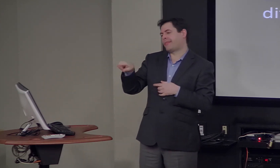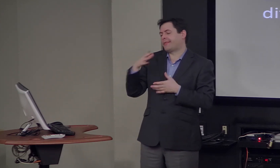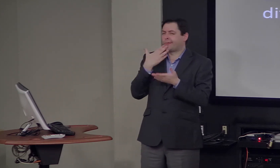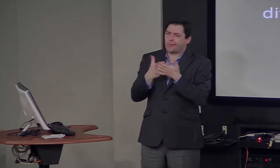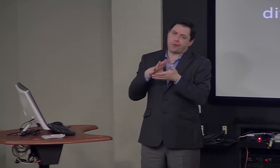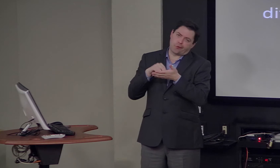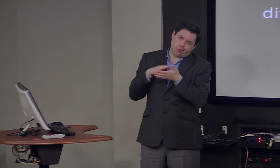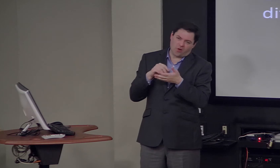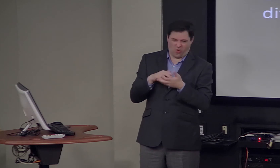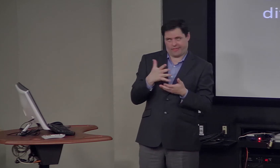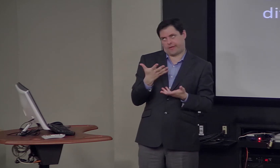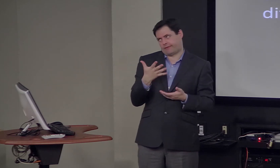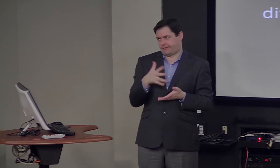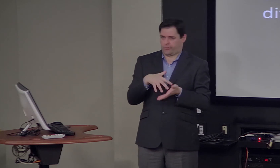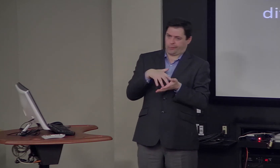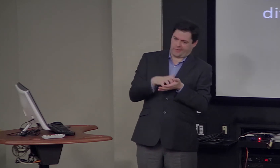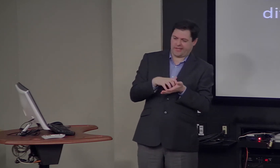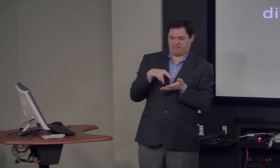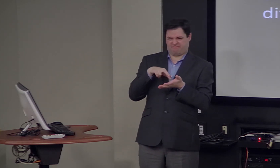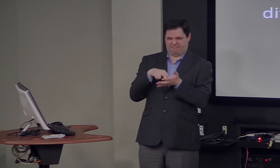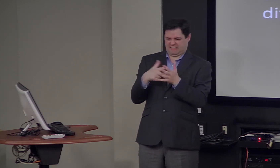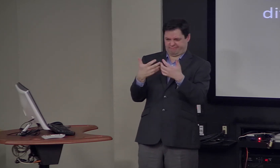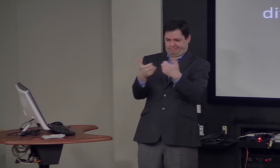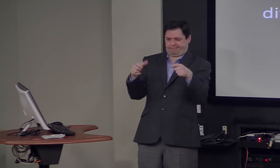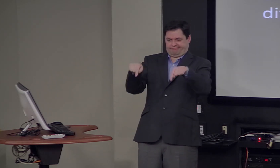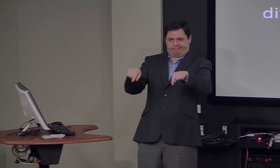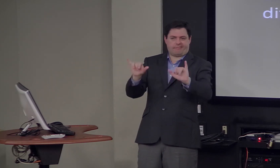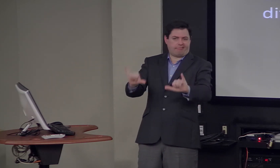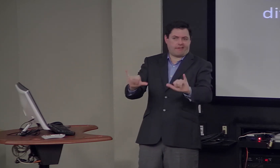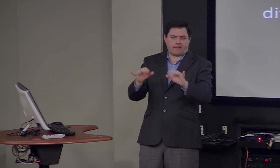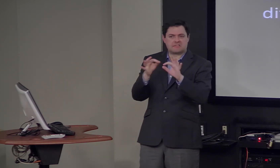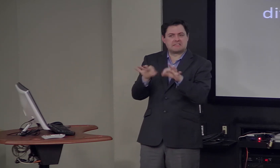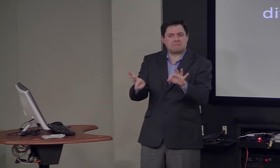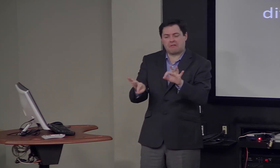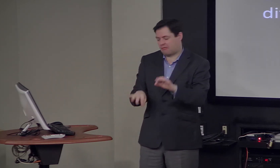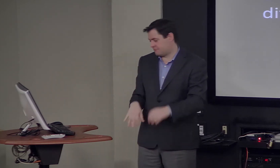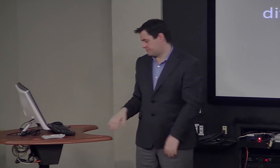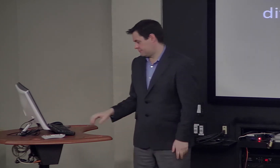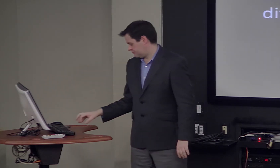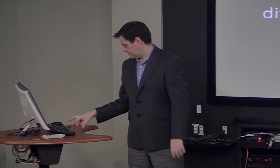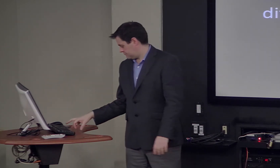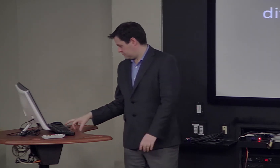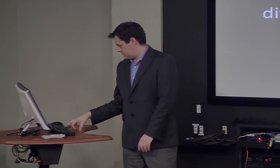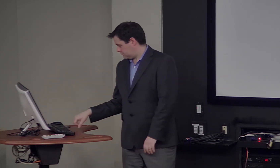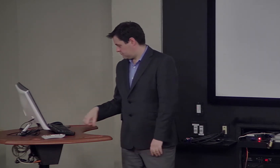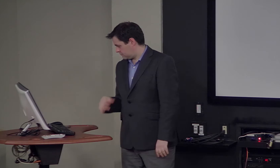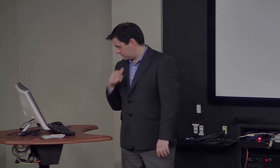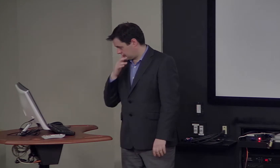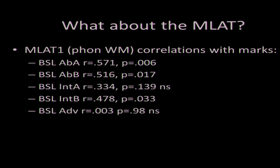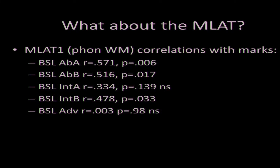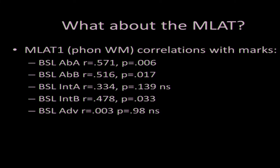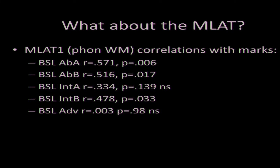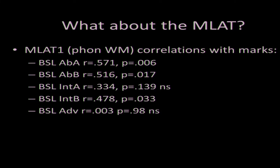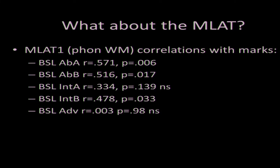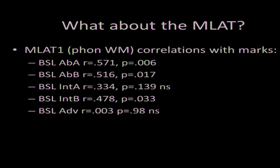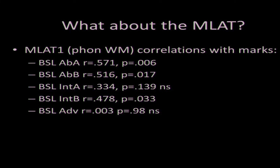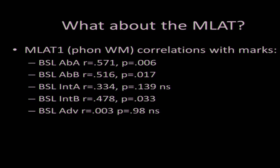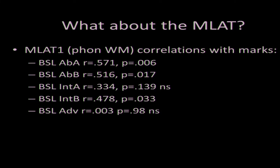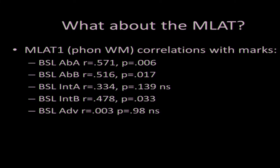multiple college students. So we wanted to compare that test to see if they were to distinguish the regular students from